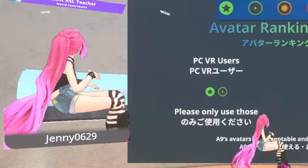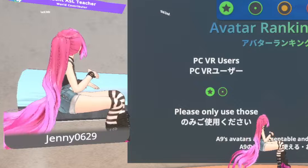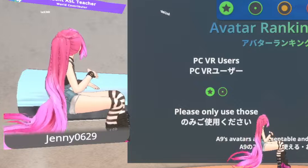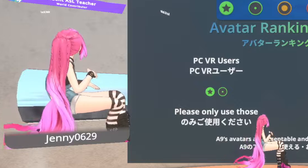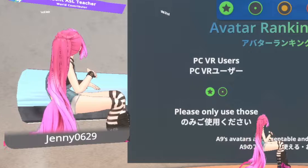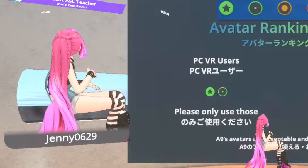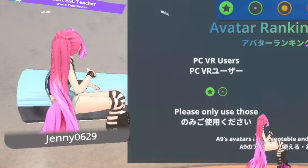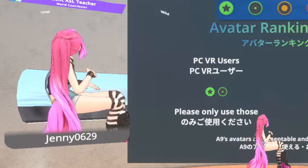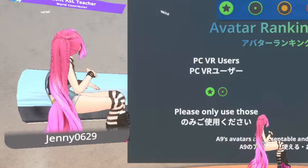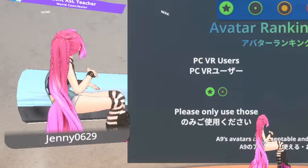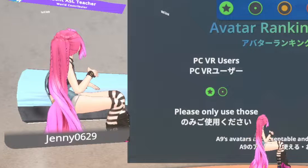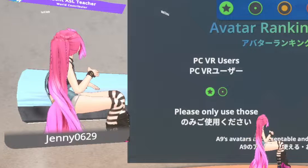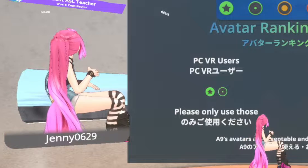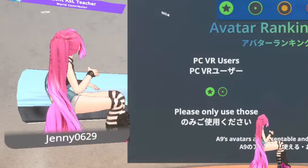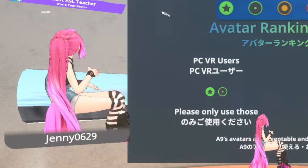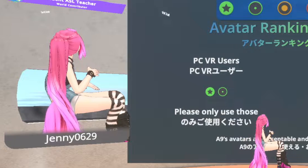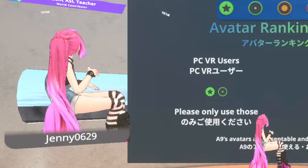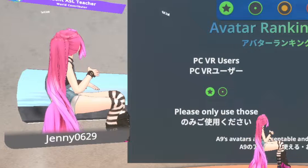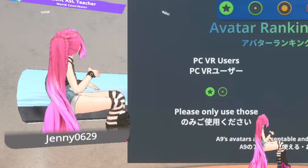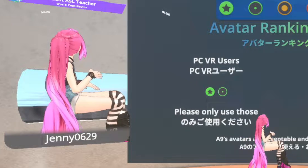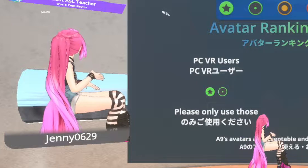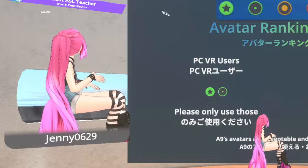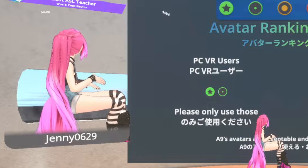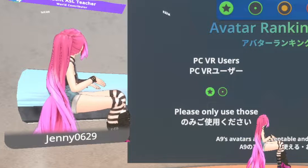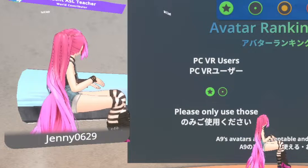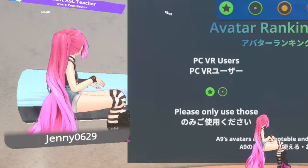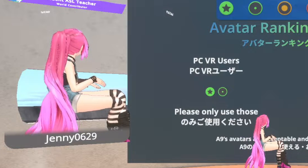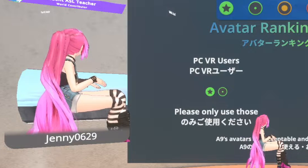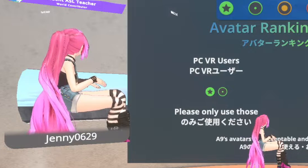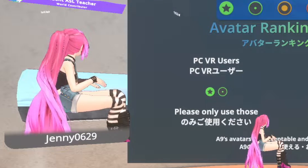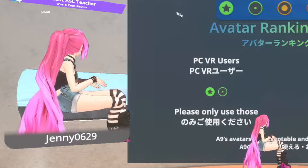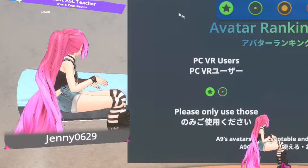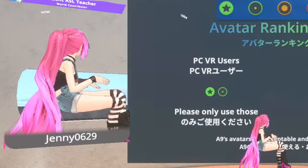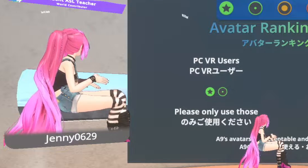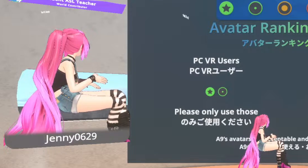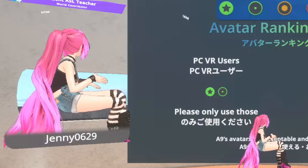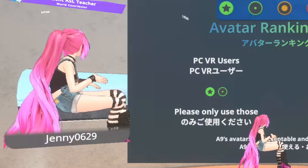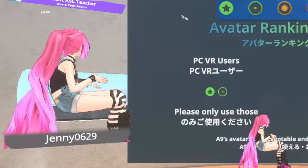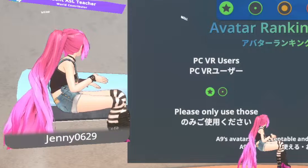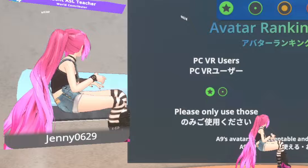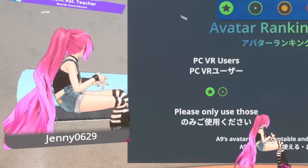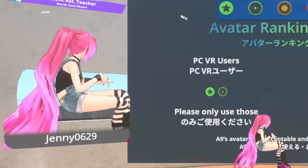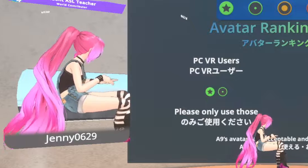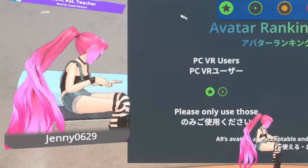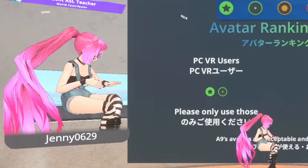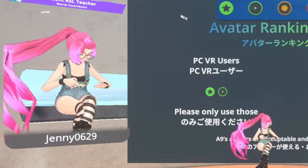I like sitting upwards, like floating.